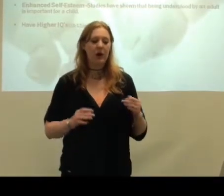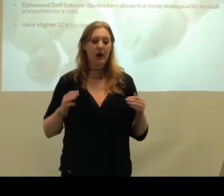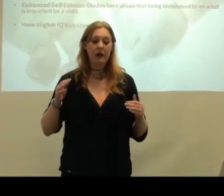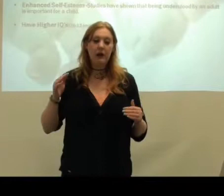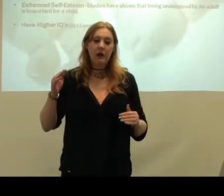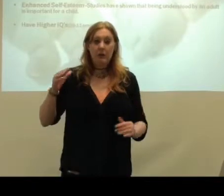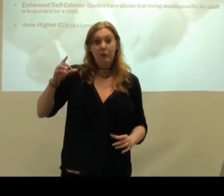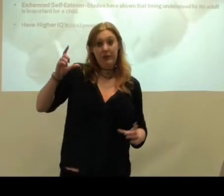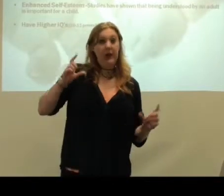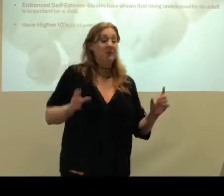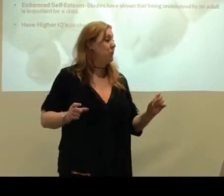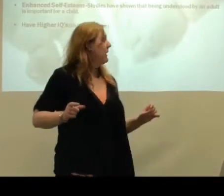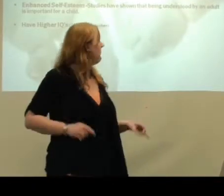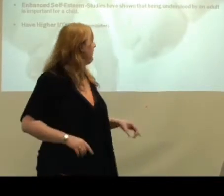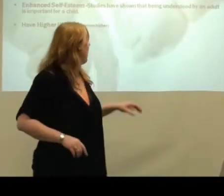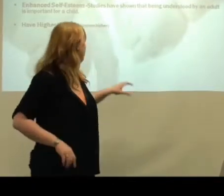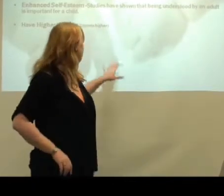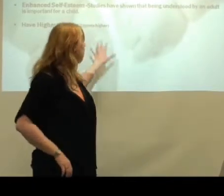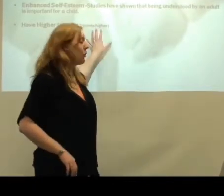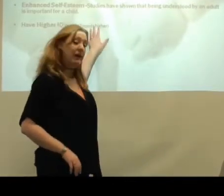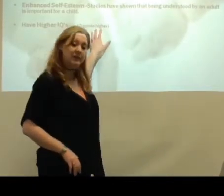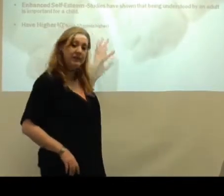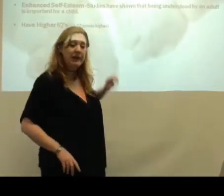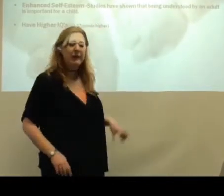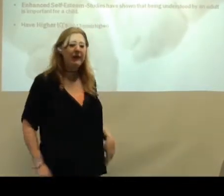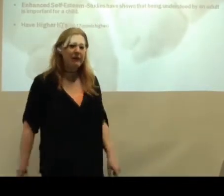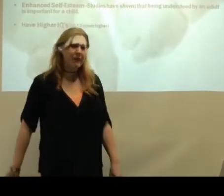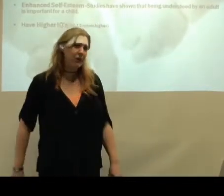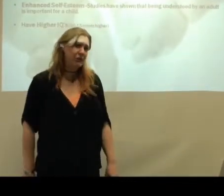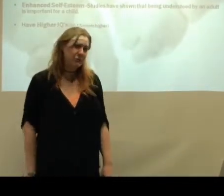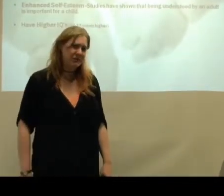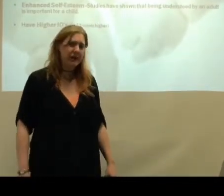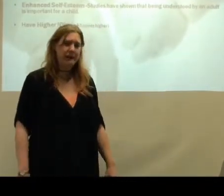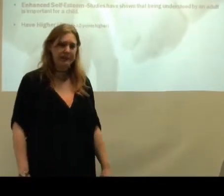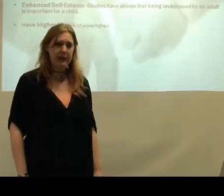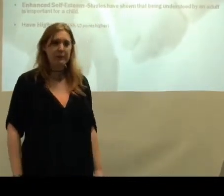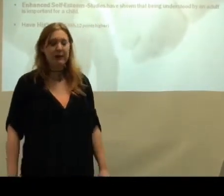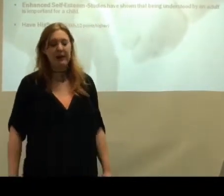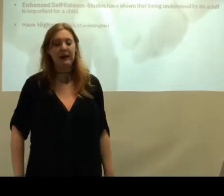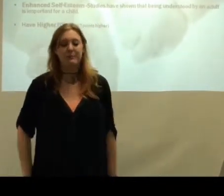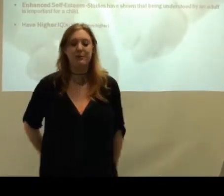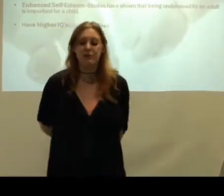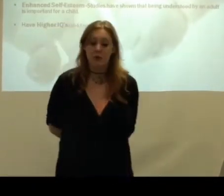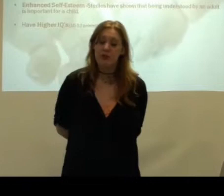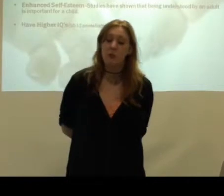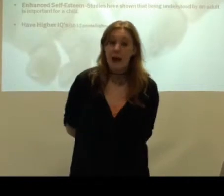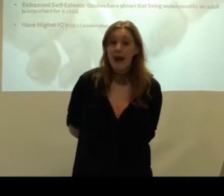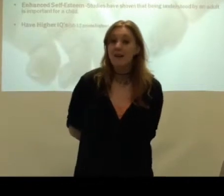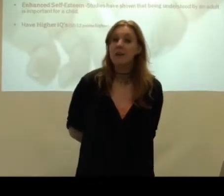on the actual number of IQ points. It varies from study to study, but it has been shown to have